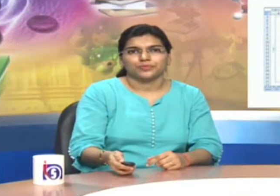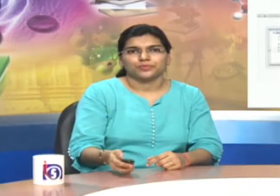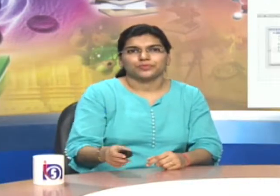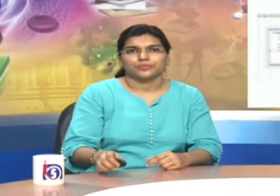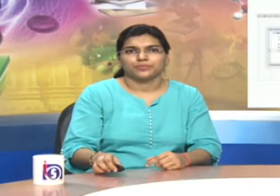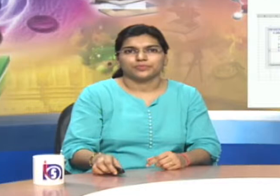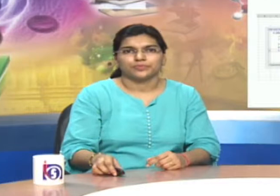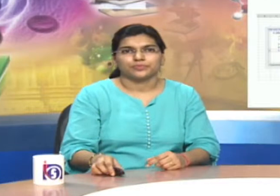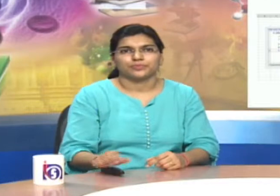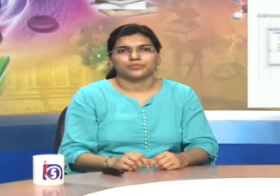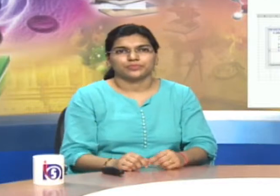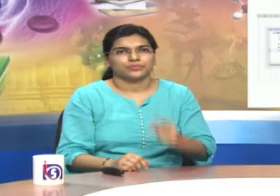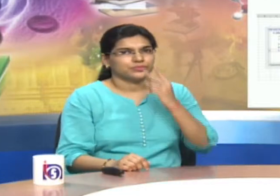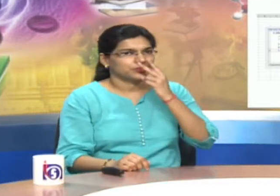screen.